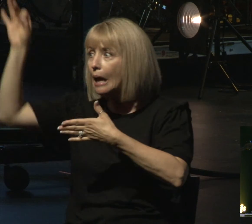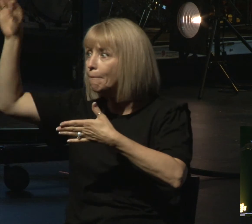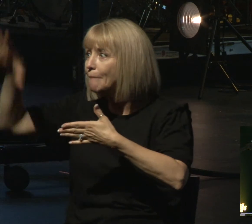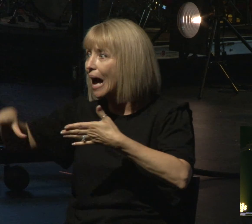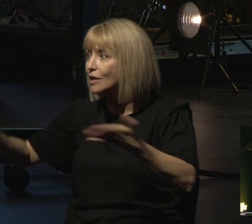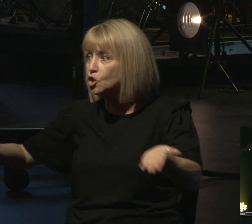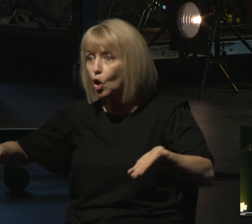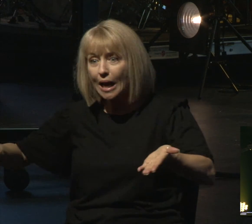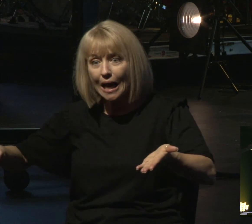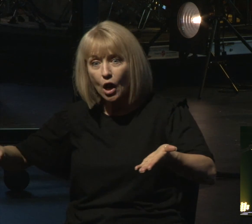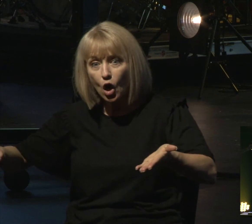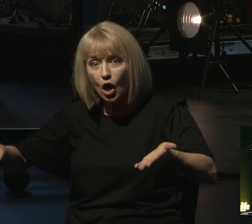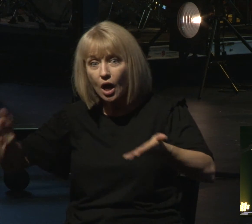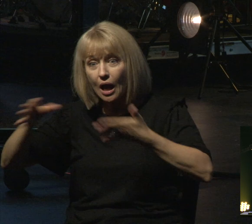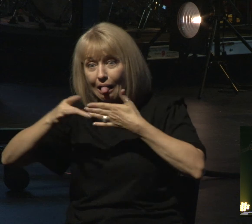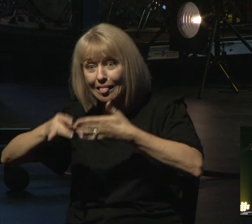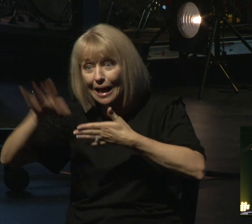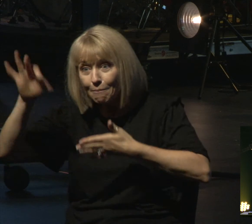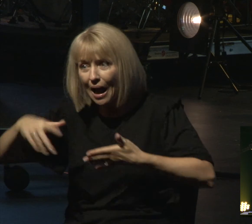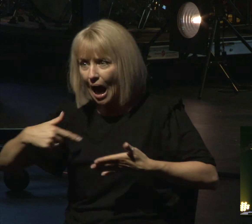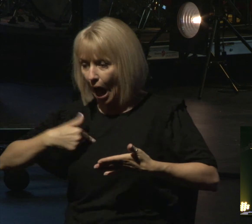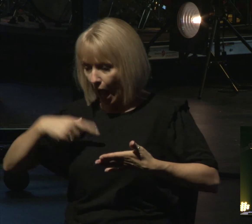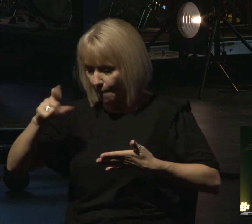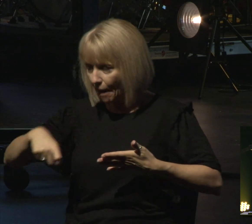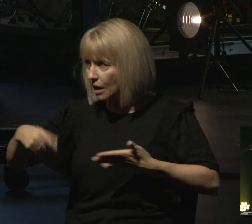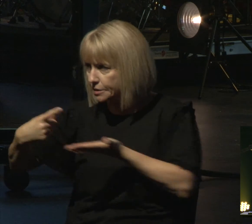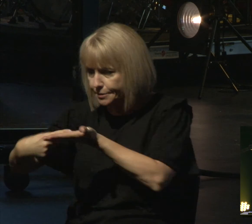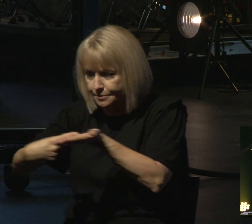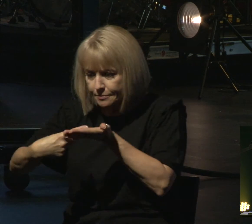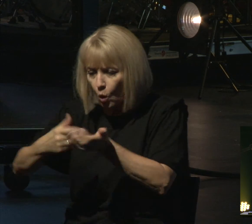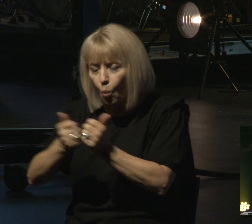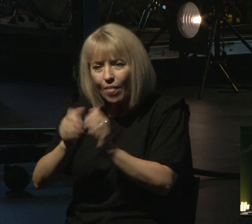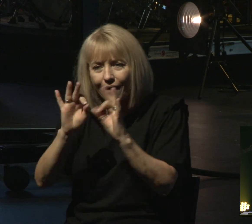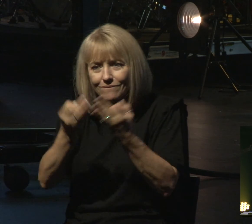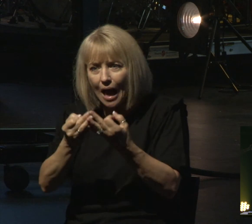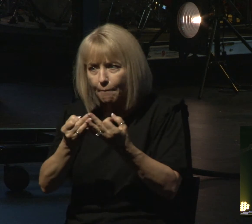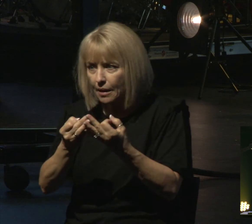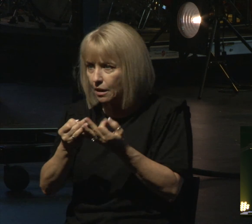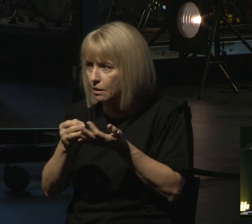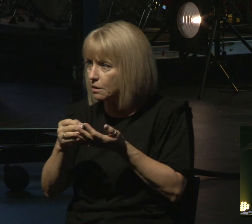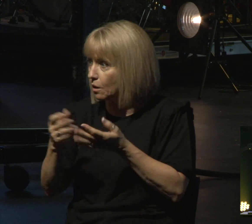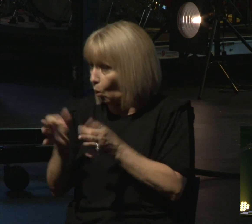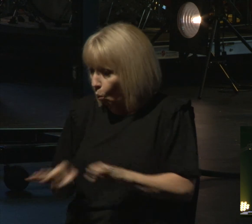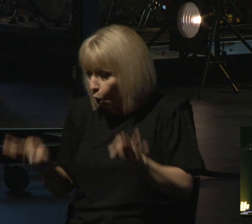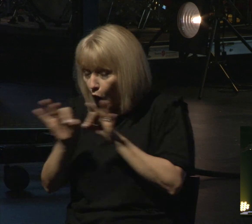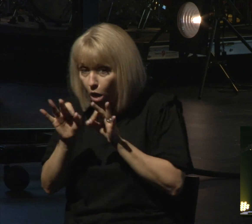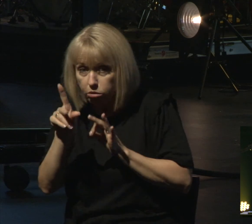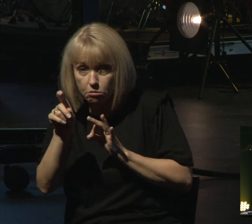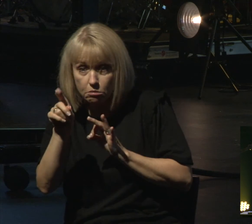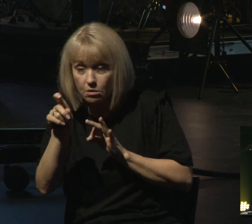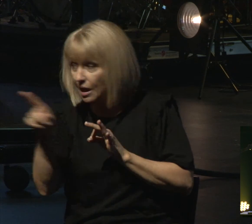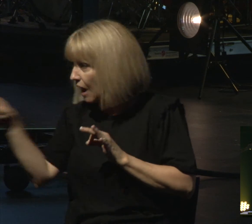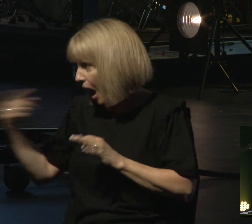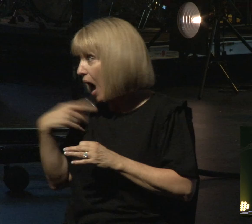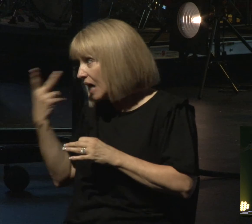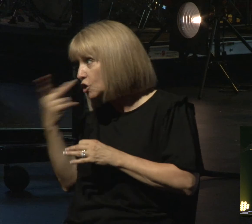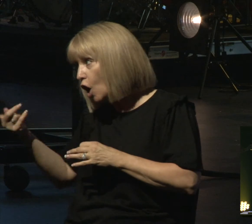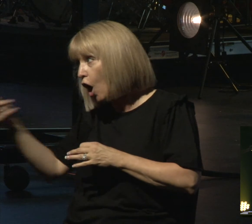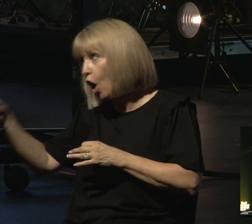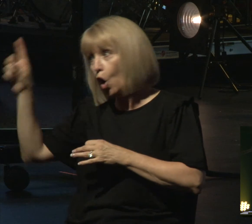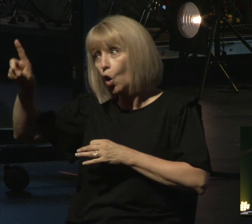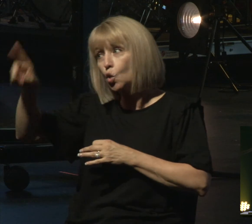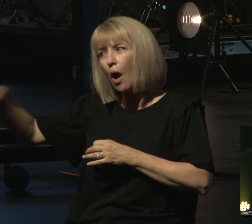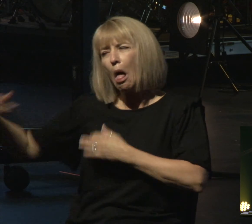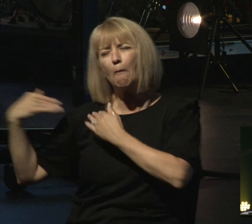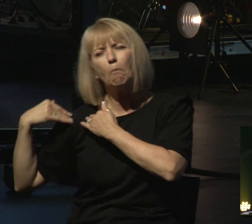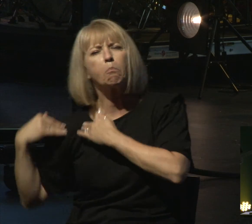campuses, our family had to count the cost. Because I've seen what Doyle has had to go through and the burden that Doyle has had to bear for Harvester Christian